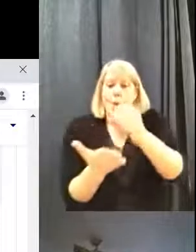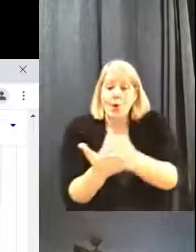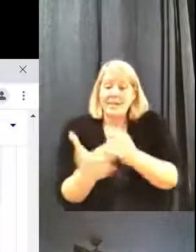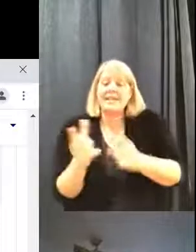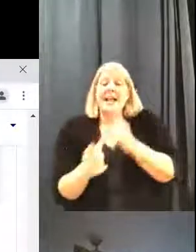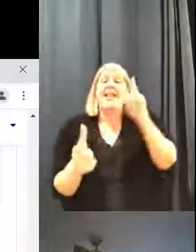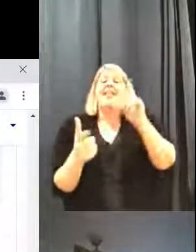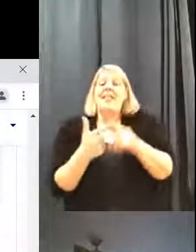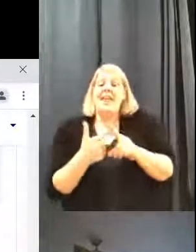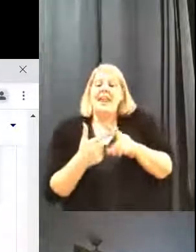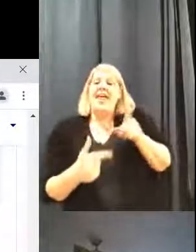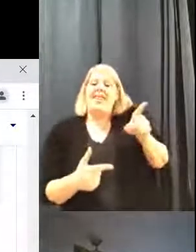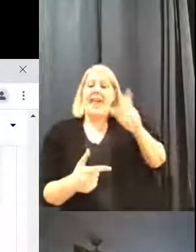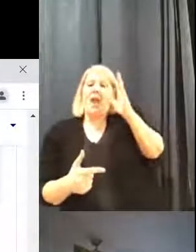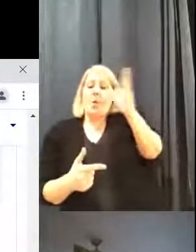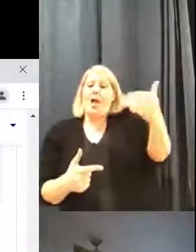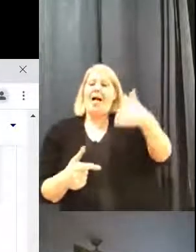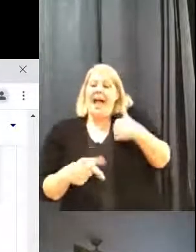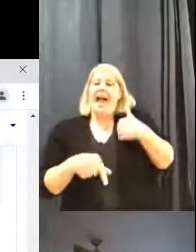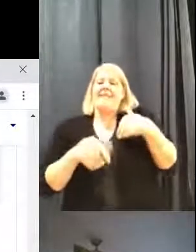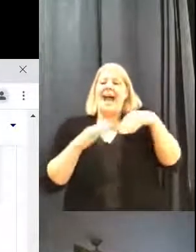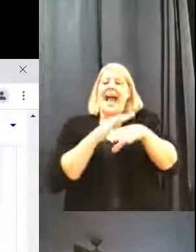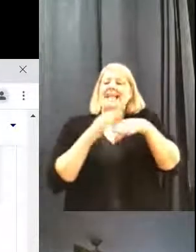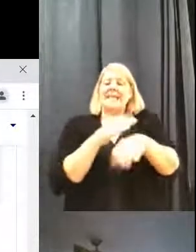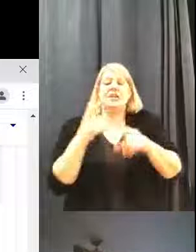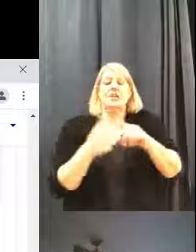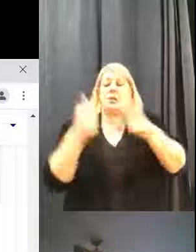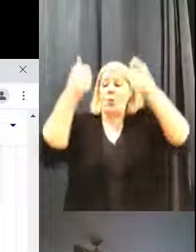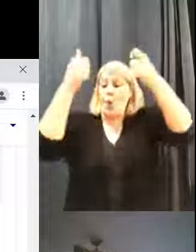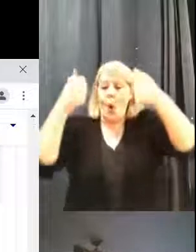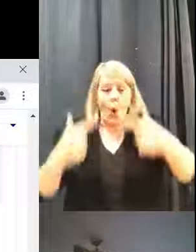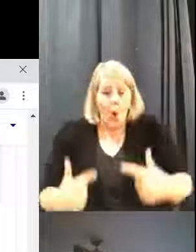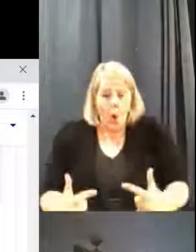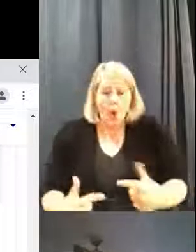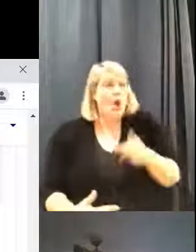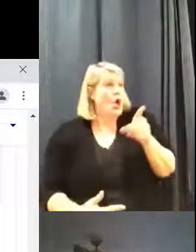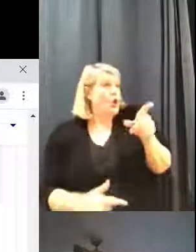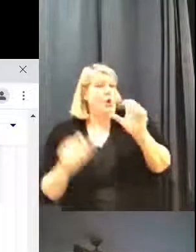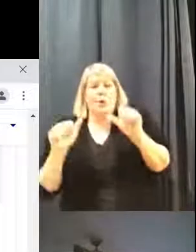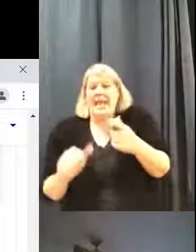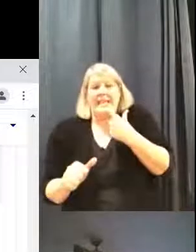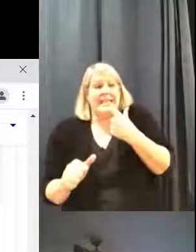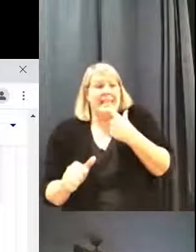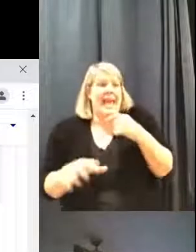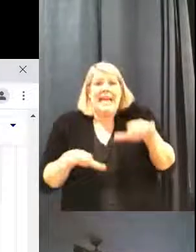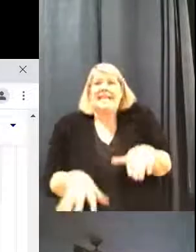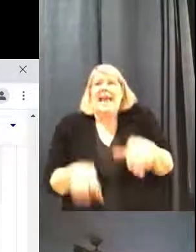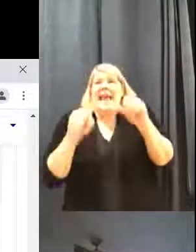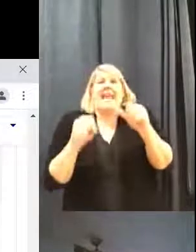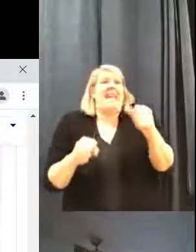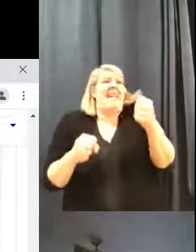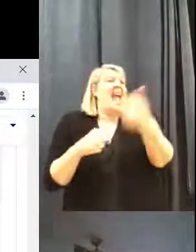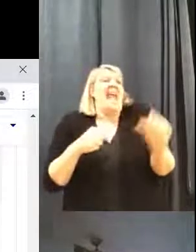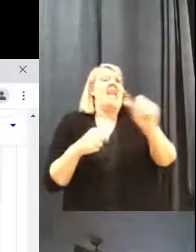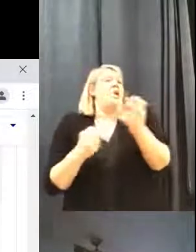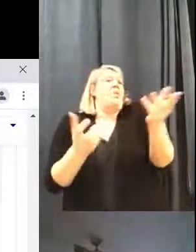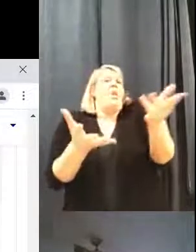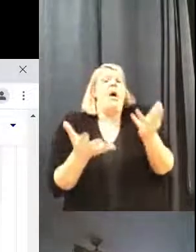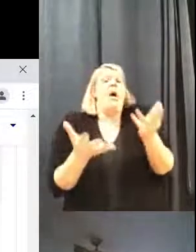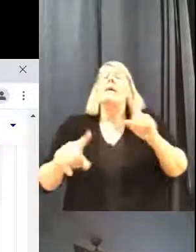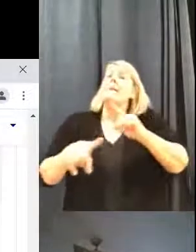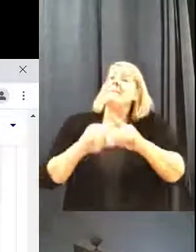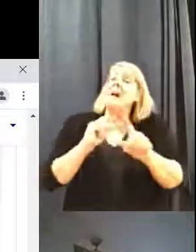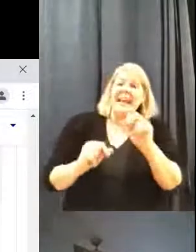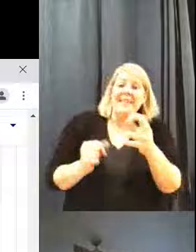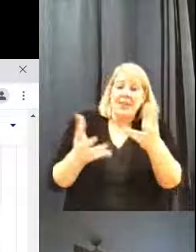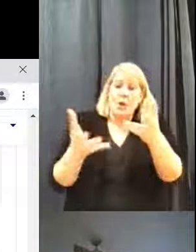to all of them. So you can say, hey, go to it and take as many courses as you want to. That's fine. But let's say that you want them to take this